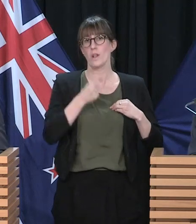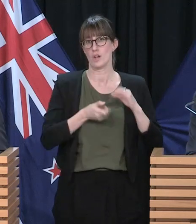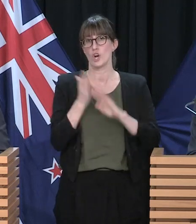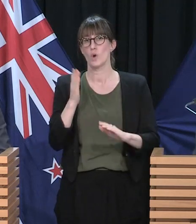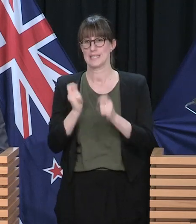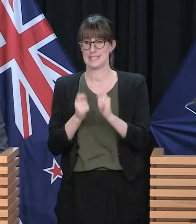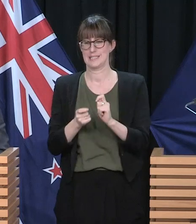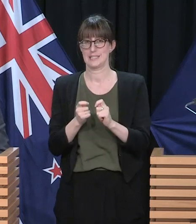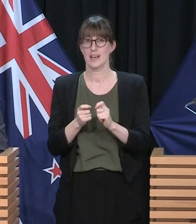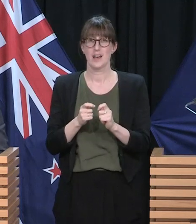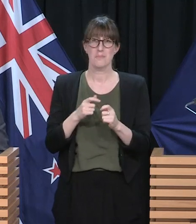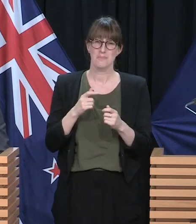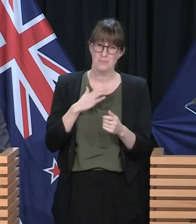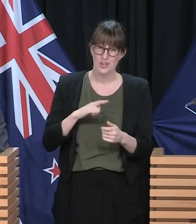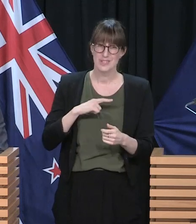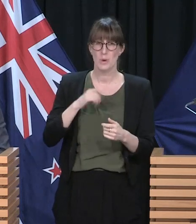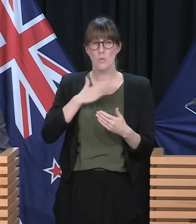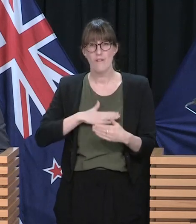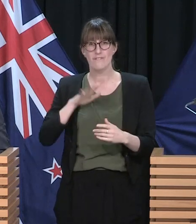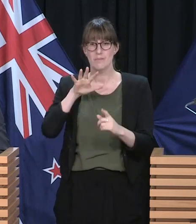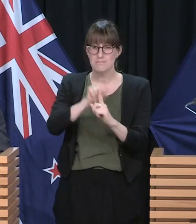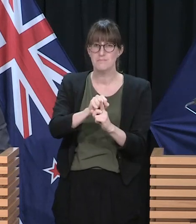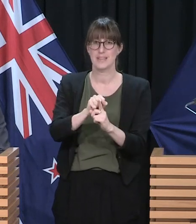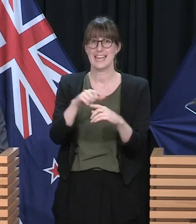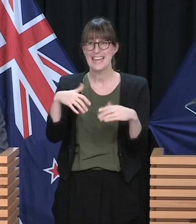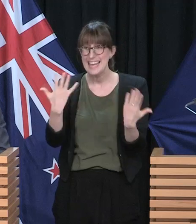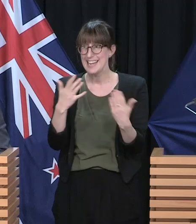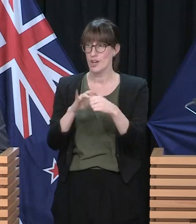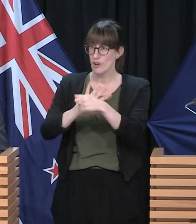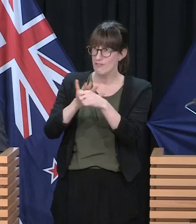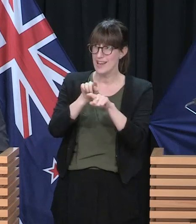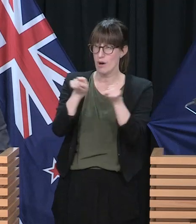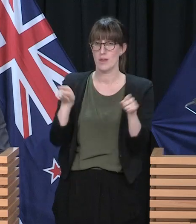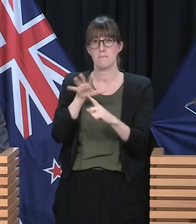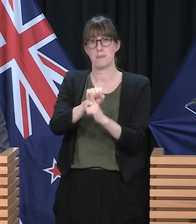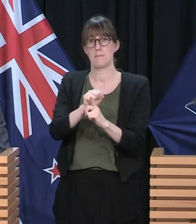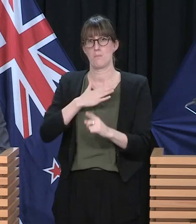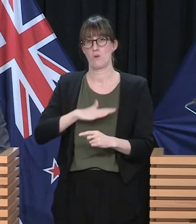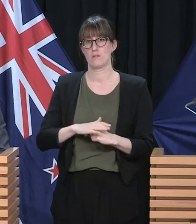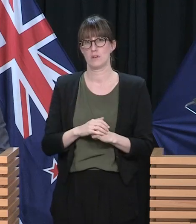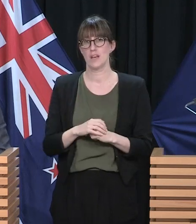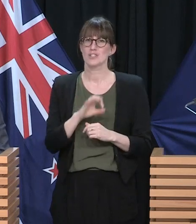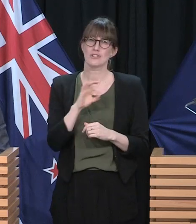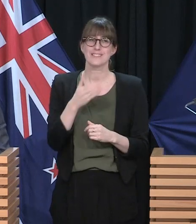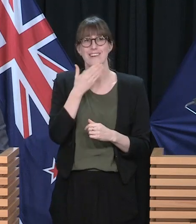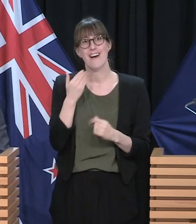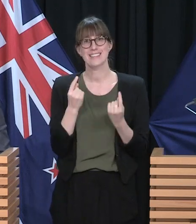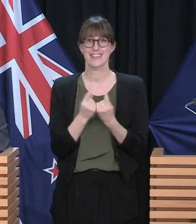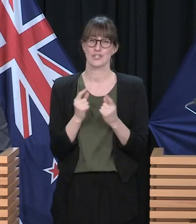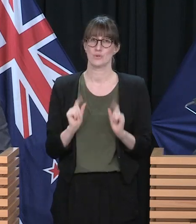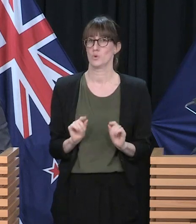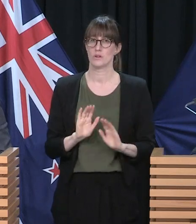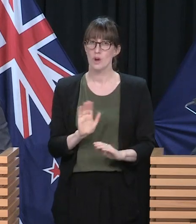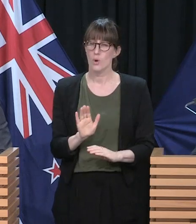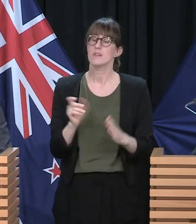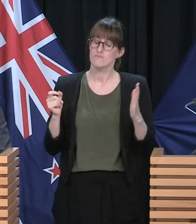any COVID-19 in the community that we pick it up. So we're not doing this just as a nicety. This is actually a really important part